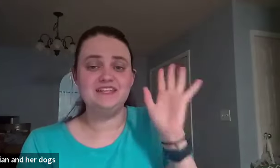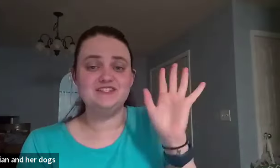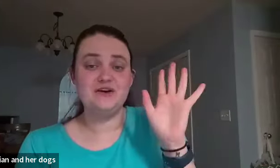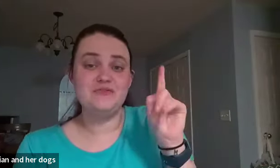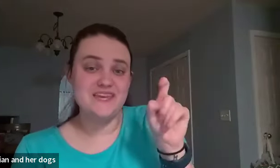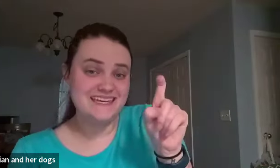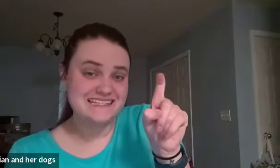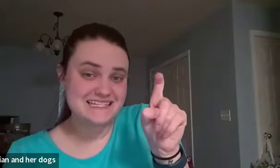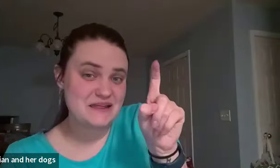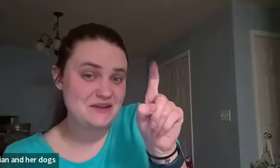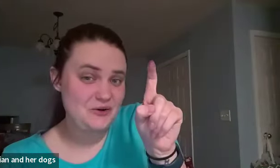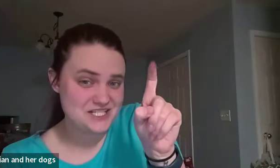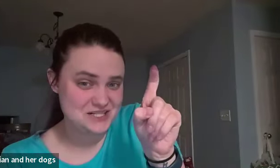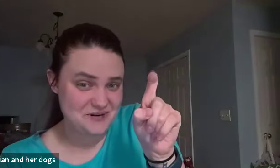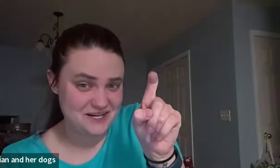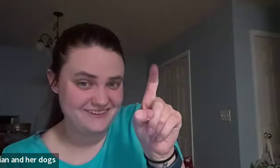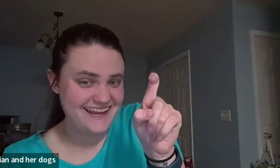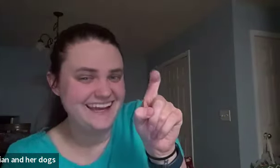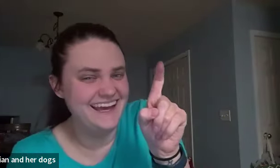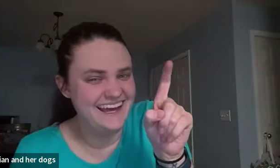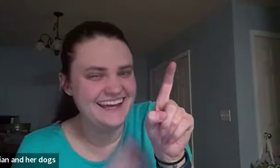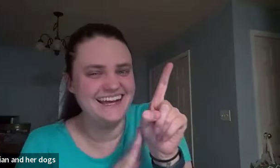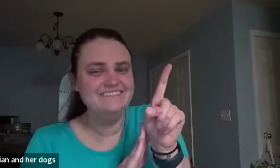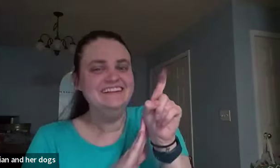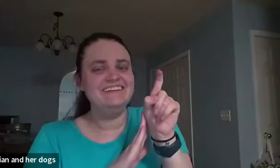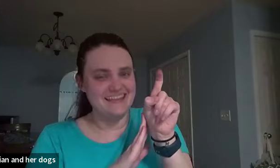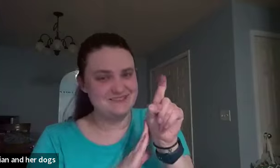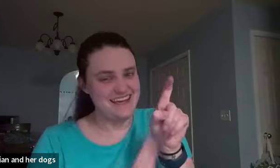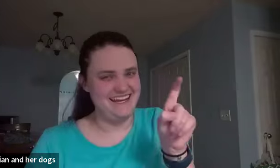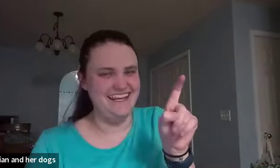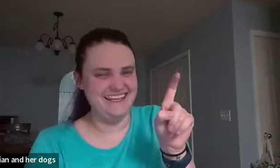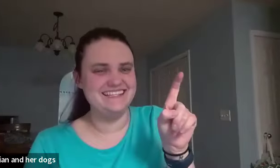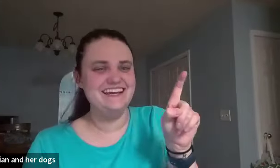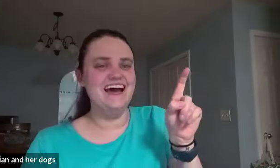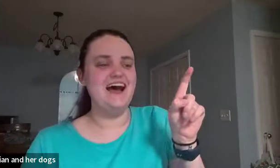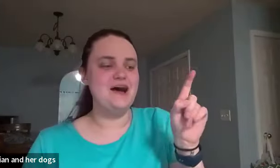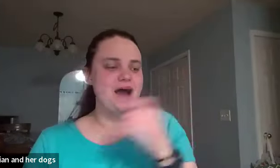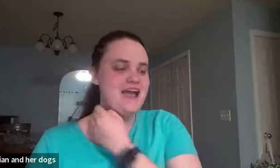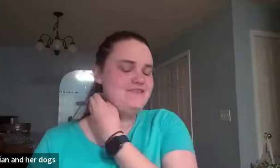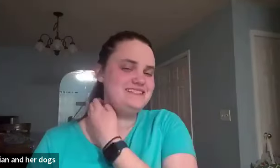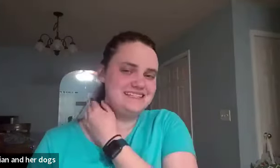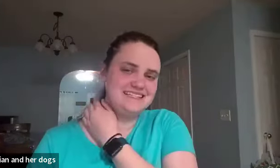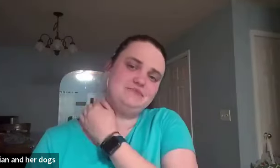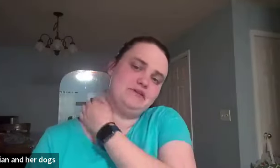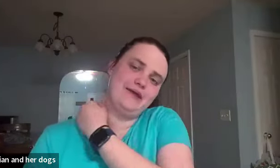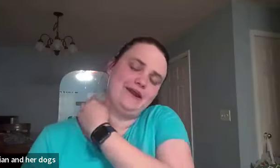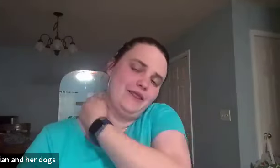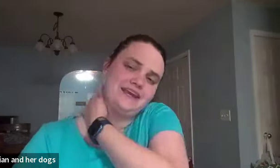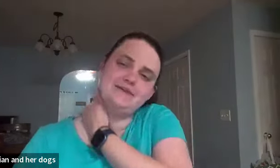And so this is my little question mark, okay? That's what that is. I have a tendency to put that in a lot of